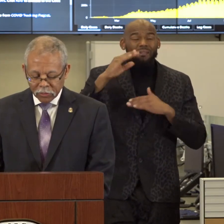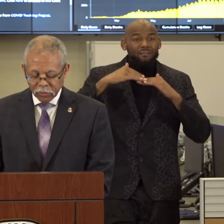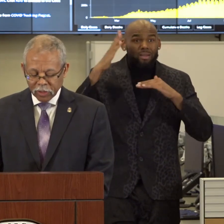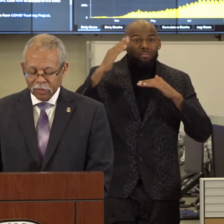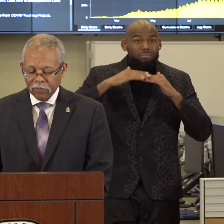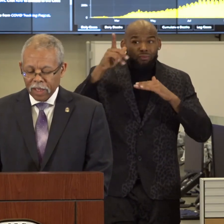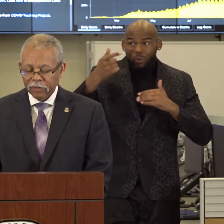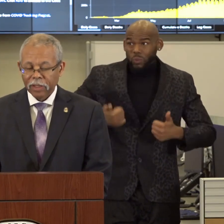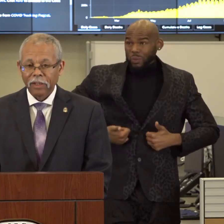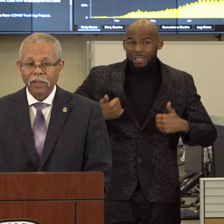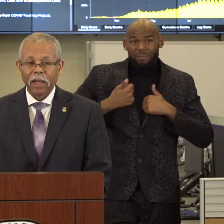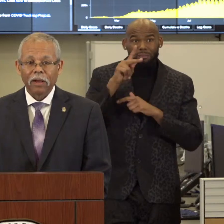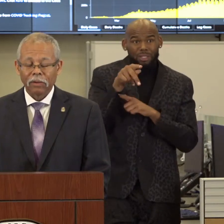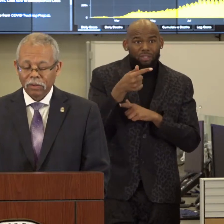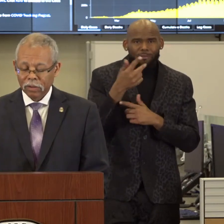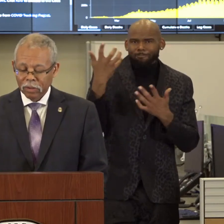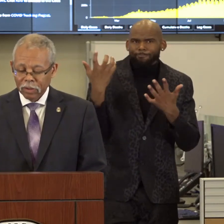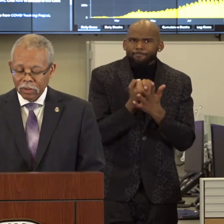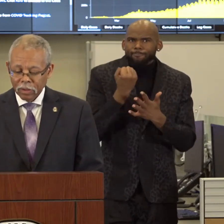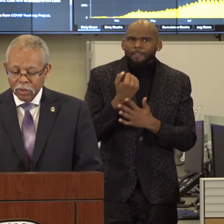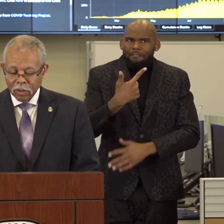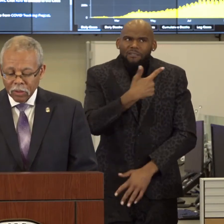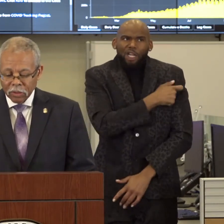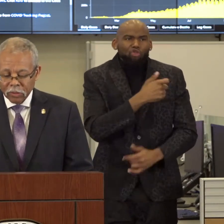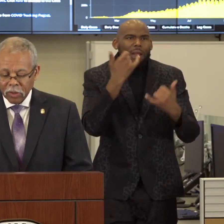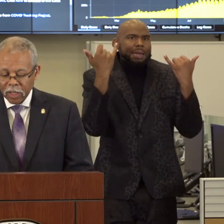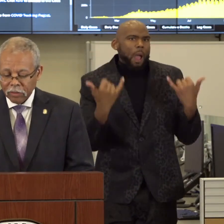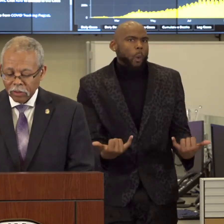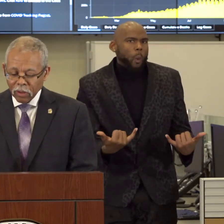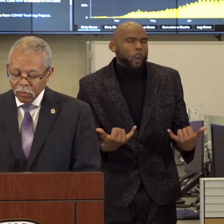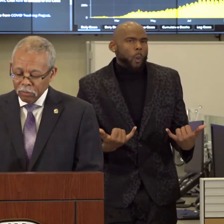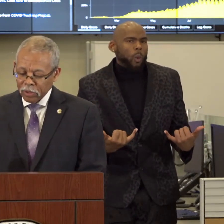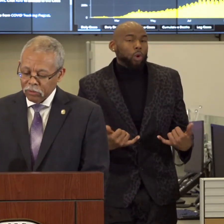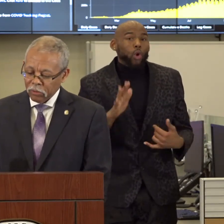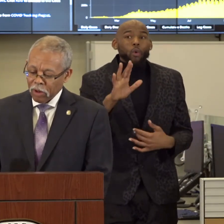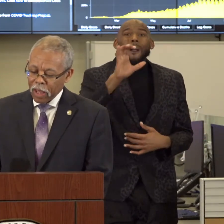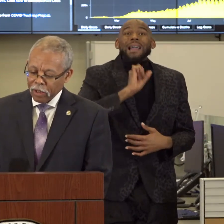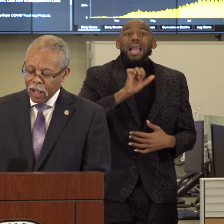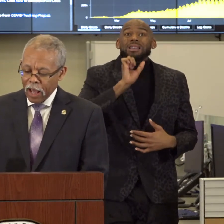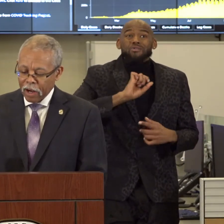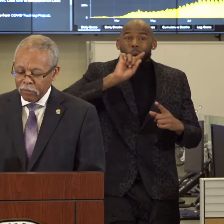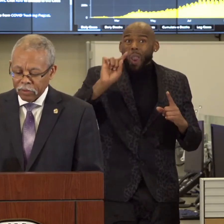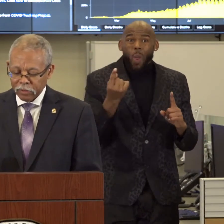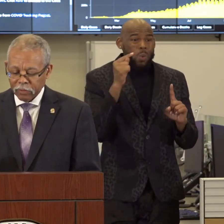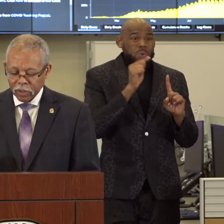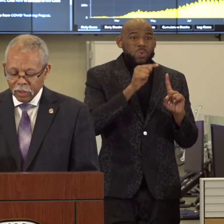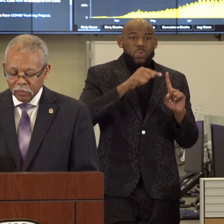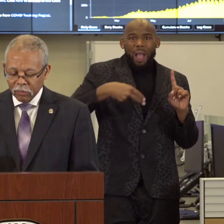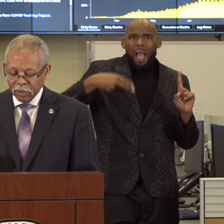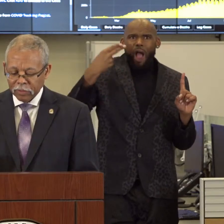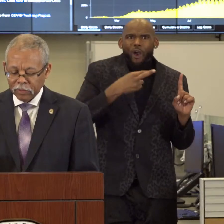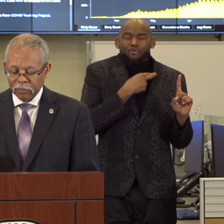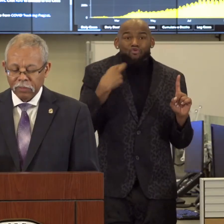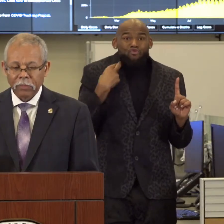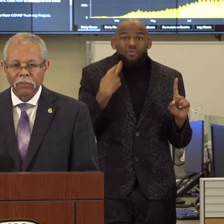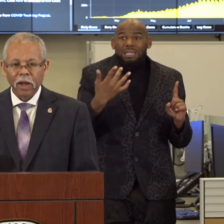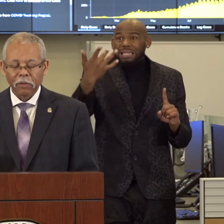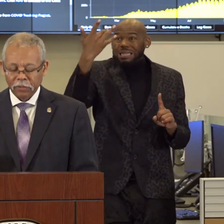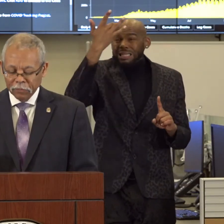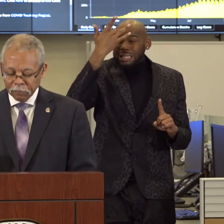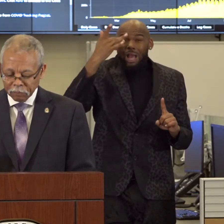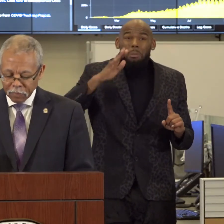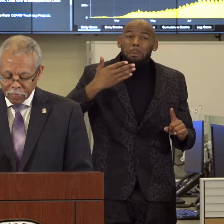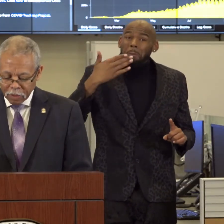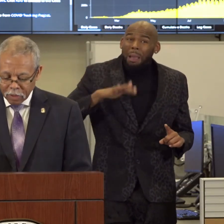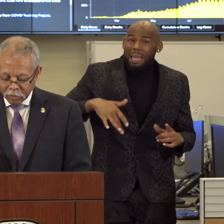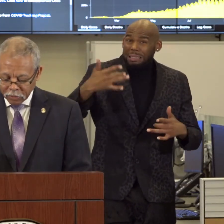we want you to get vaccinated now. Your age alone means you're at a high risk of getting really sick from the